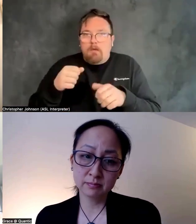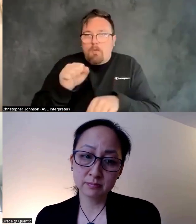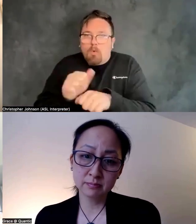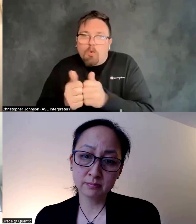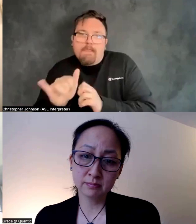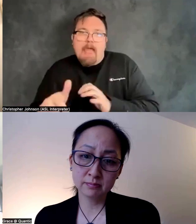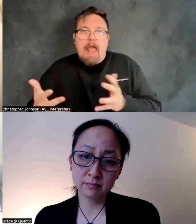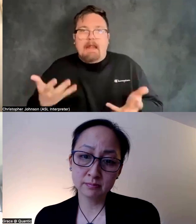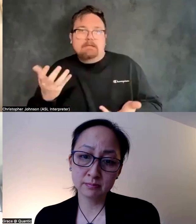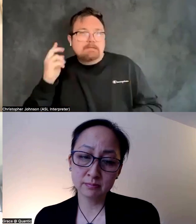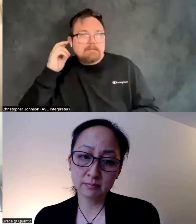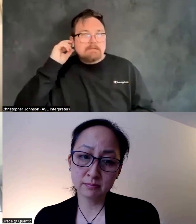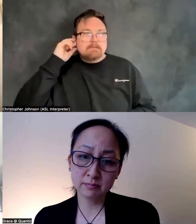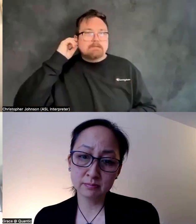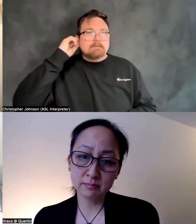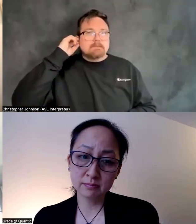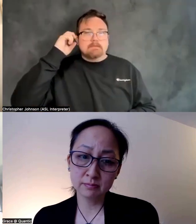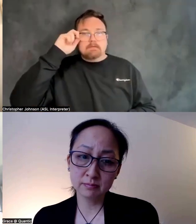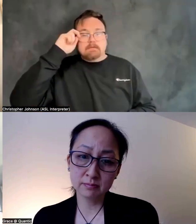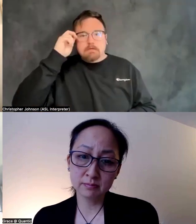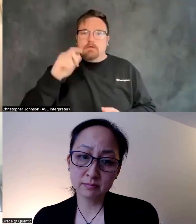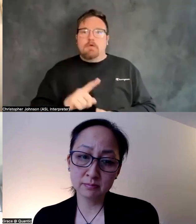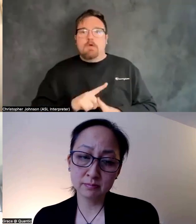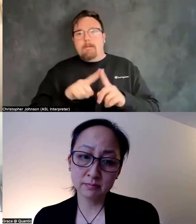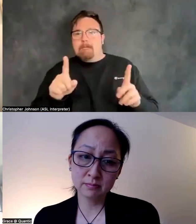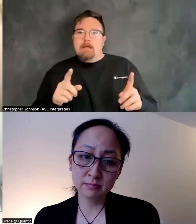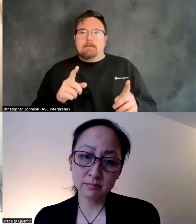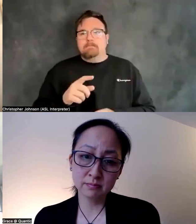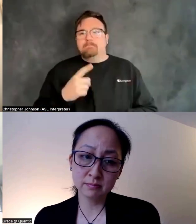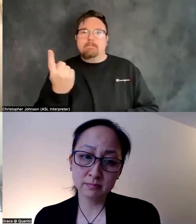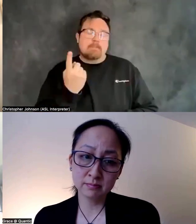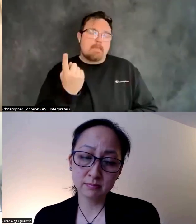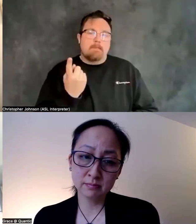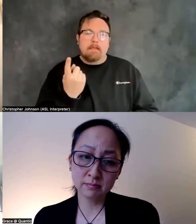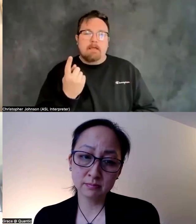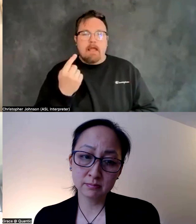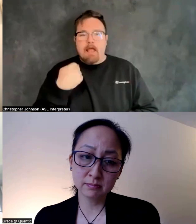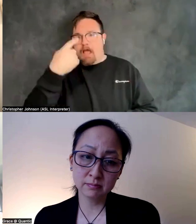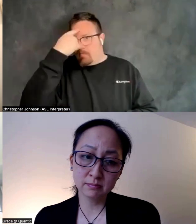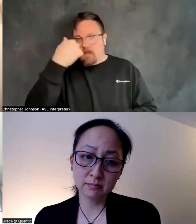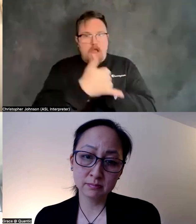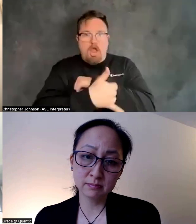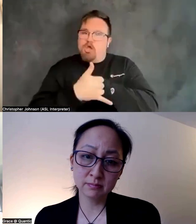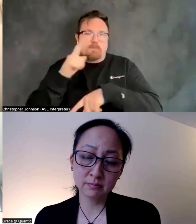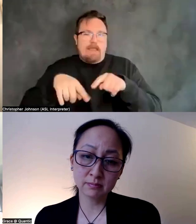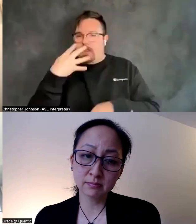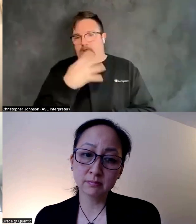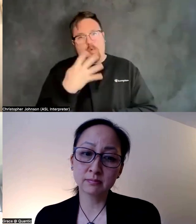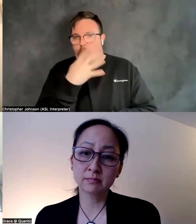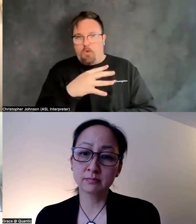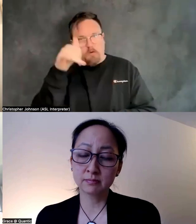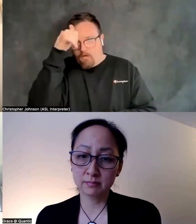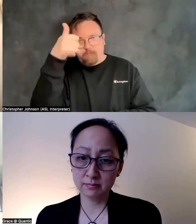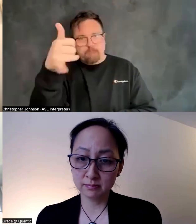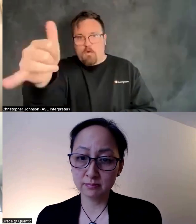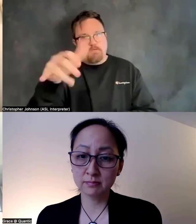That being said, I think this is something that the countries or any government across the world will not be able to ignore for so long, for too long. I mean,